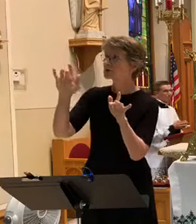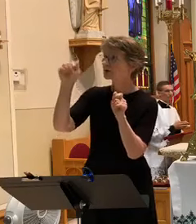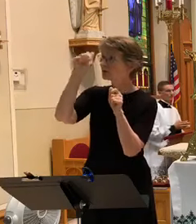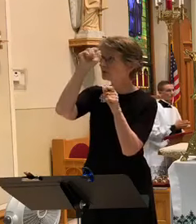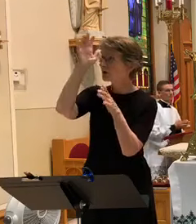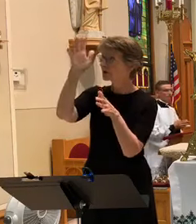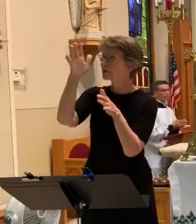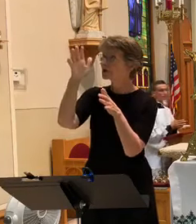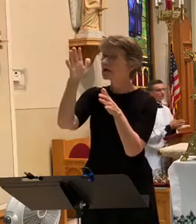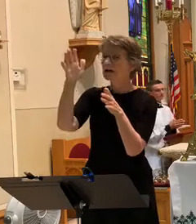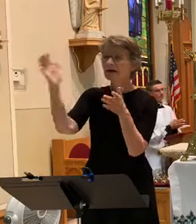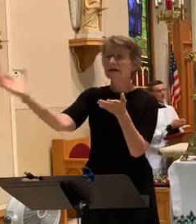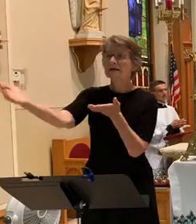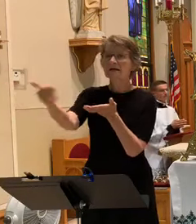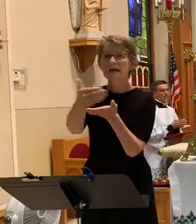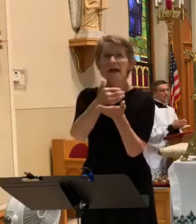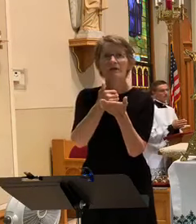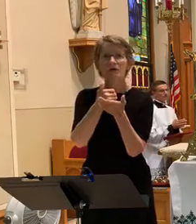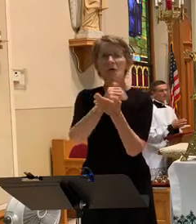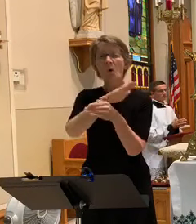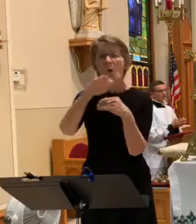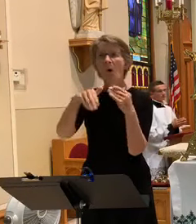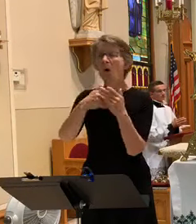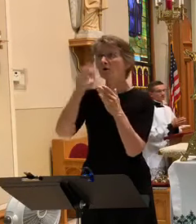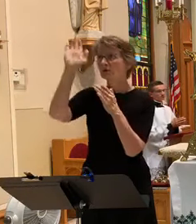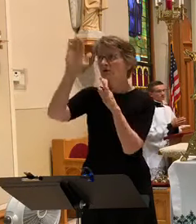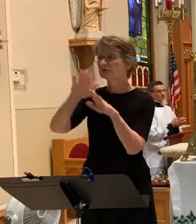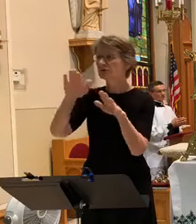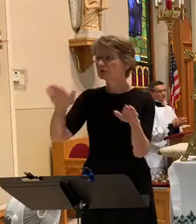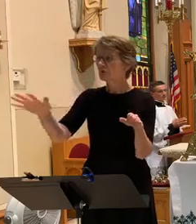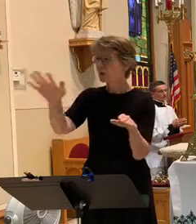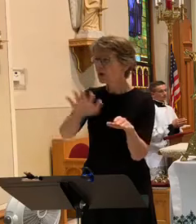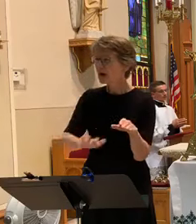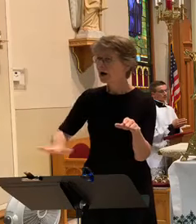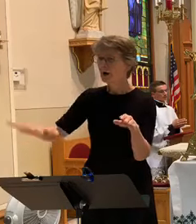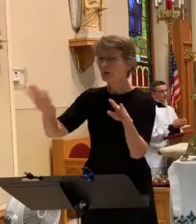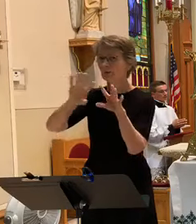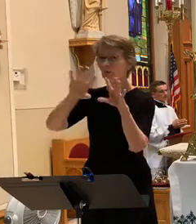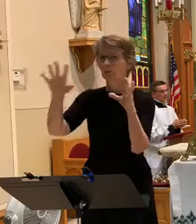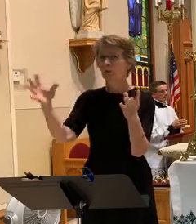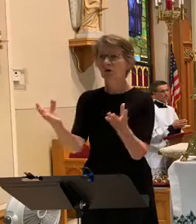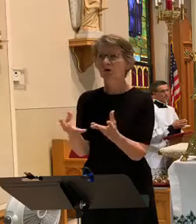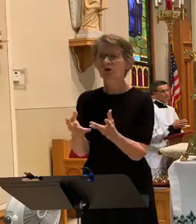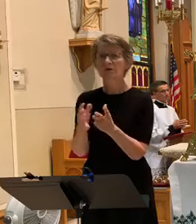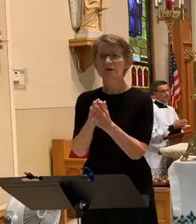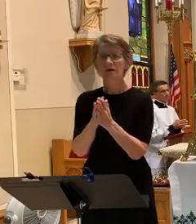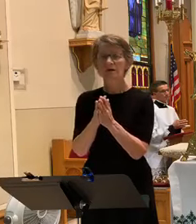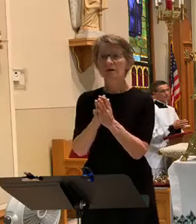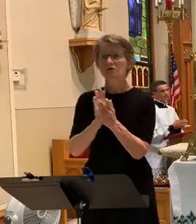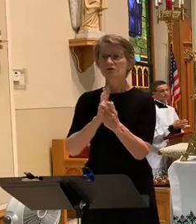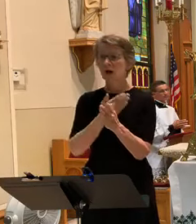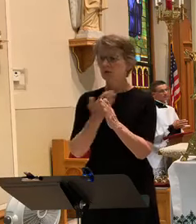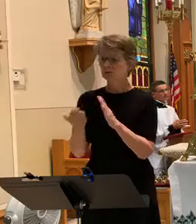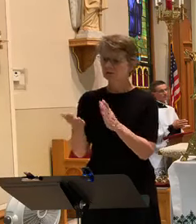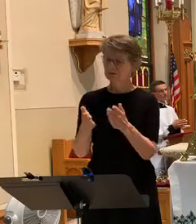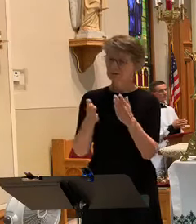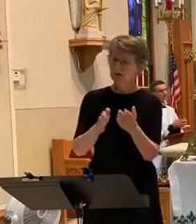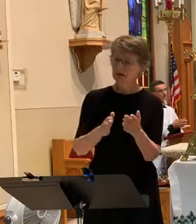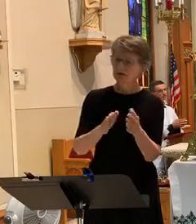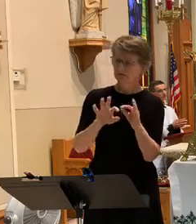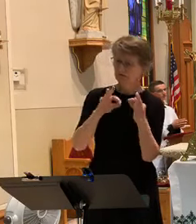merciful Father, gather to yourself all your children scattered throughout the world. To our departed brothers